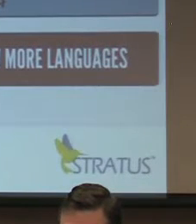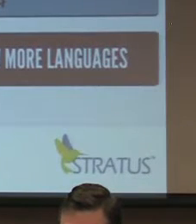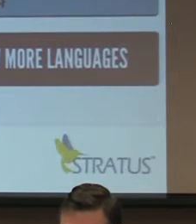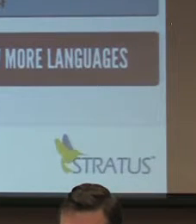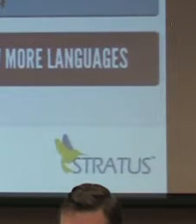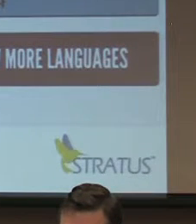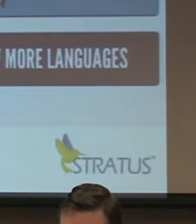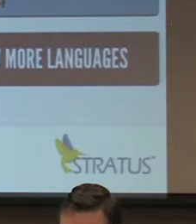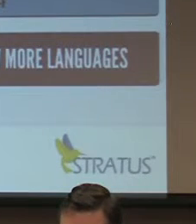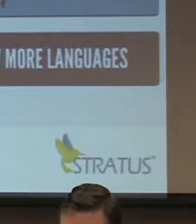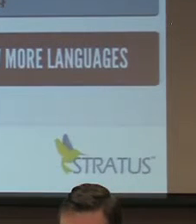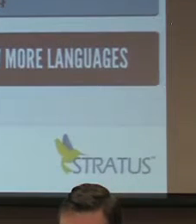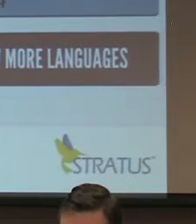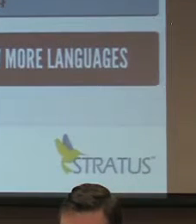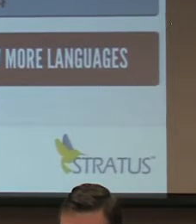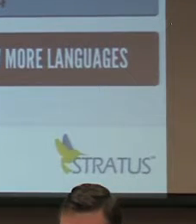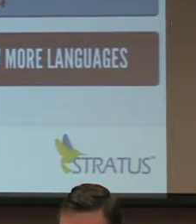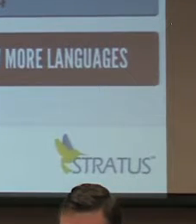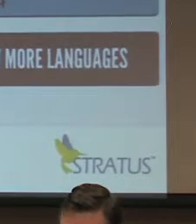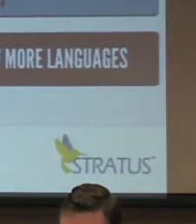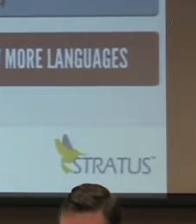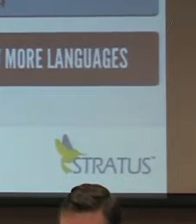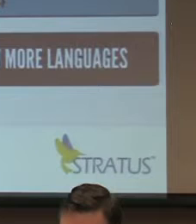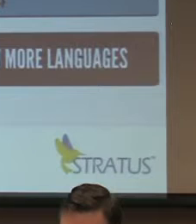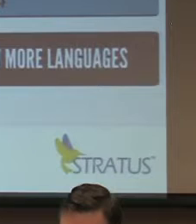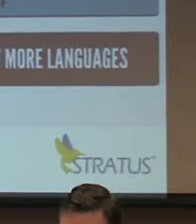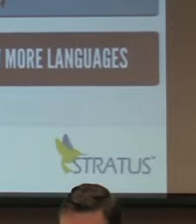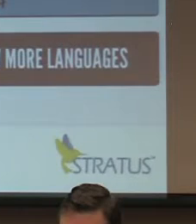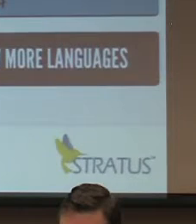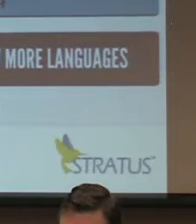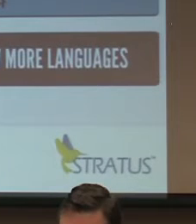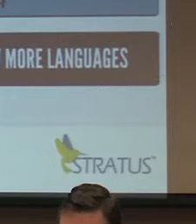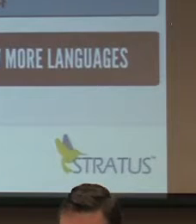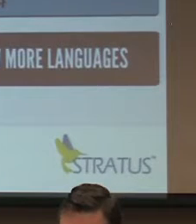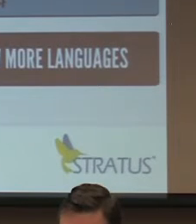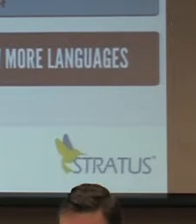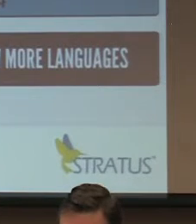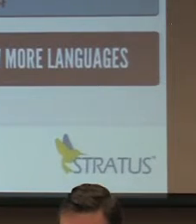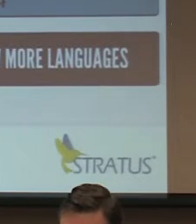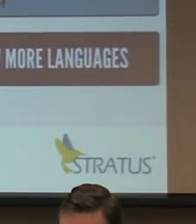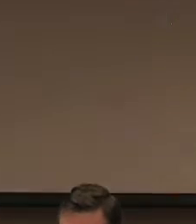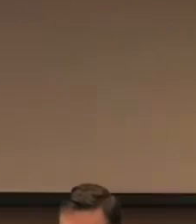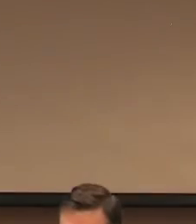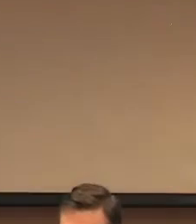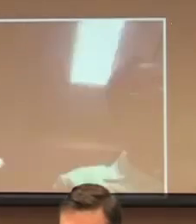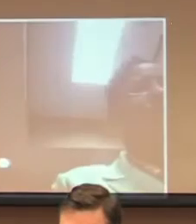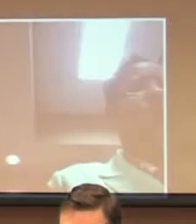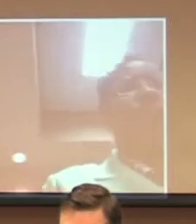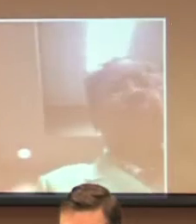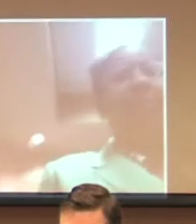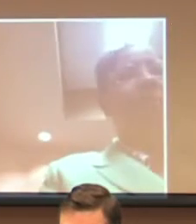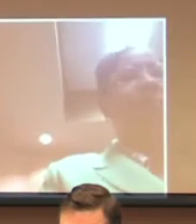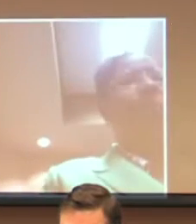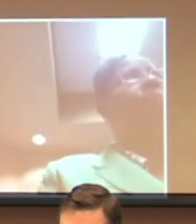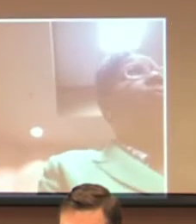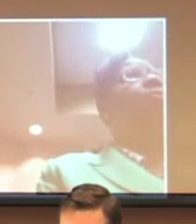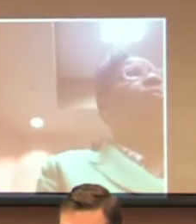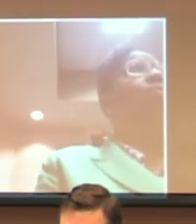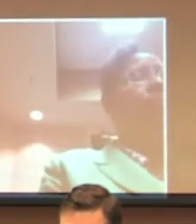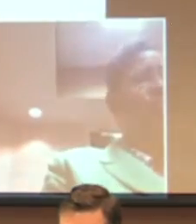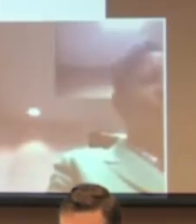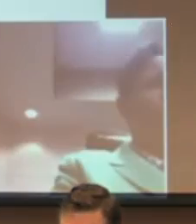while we have it up, if you will also connect to a sign language interpreter just so that you're able to see that as